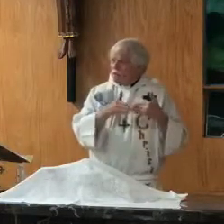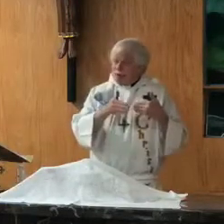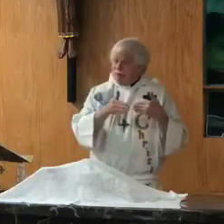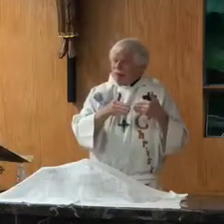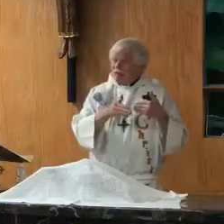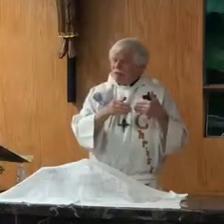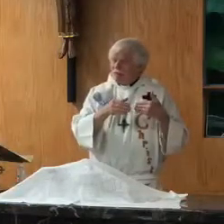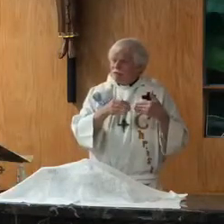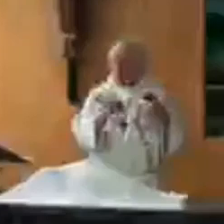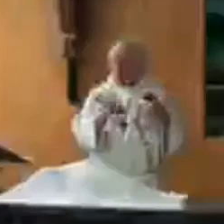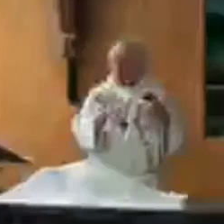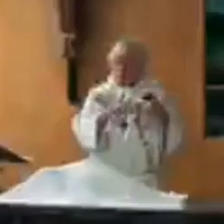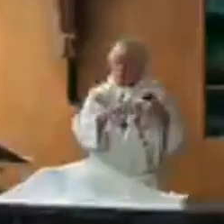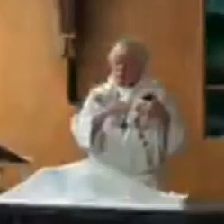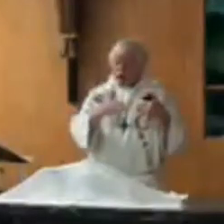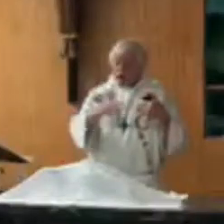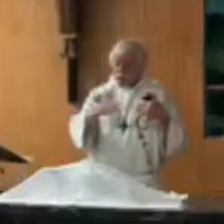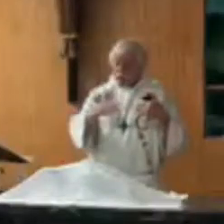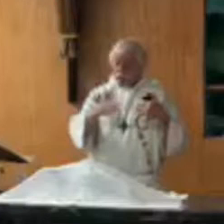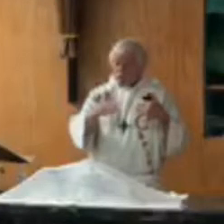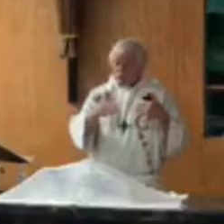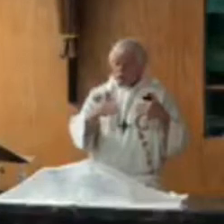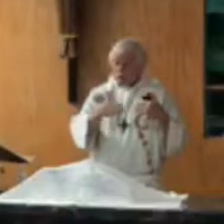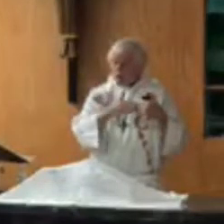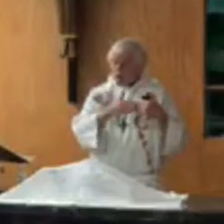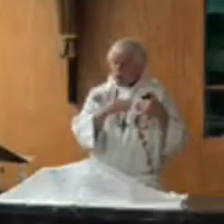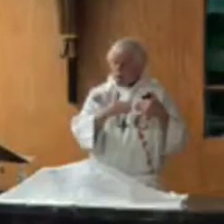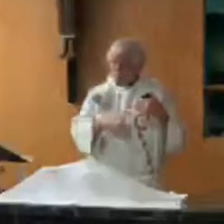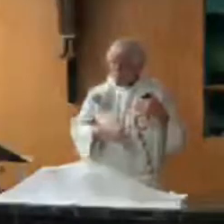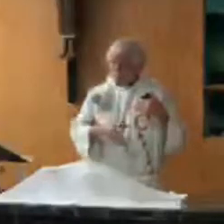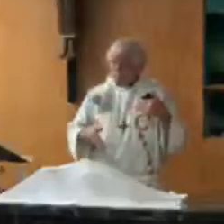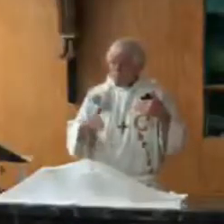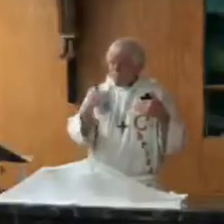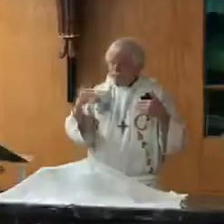and kind of important from now, not,